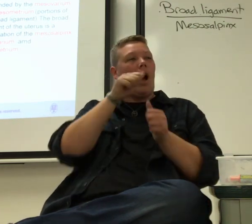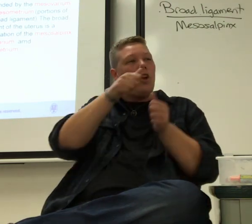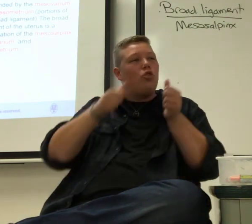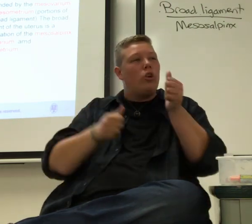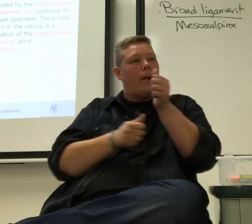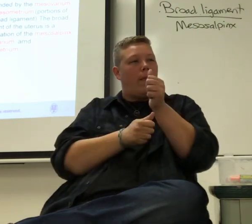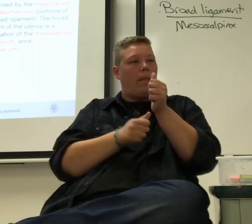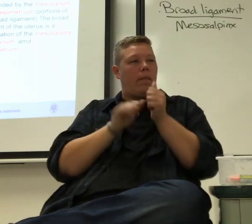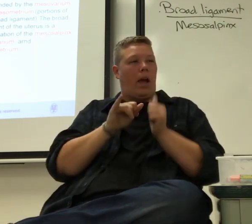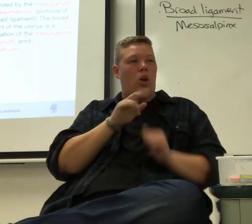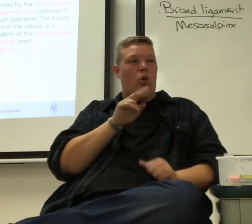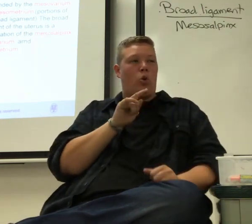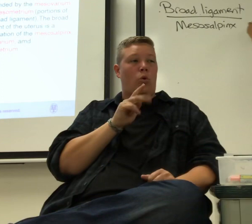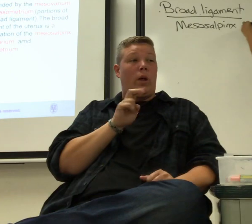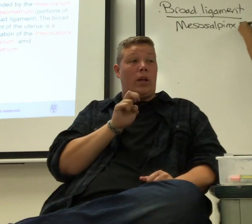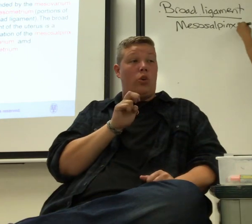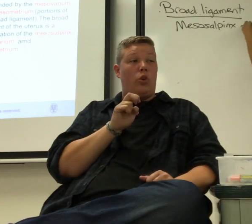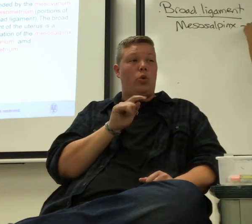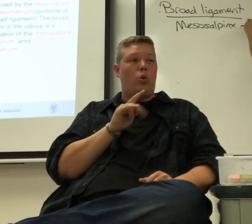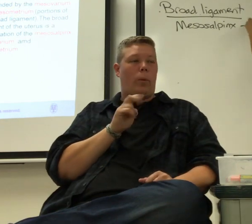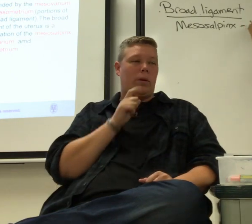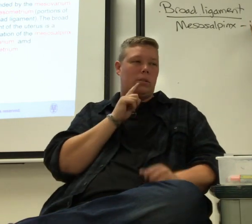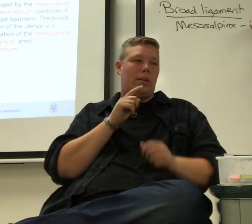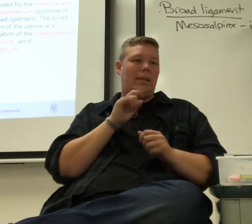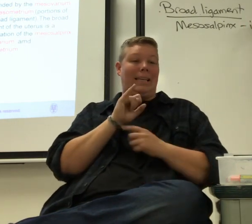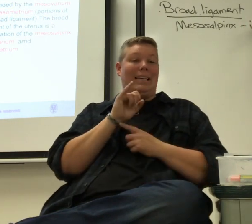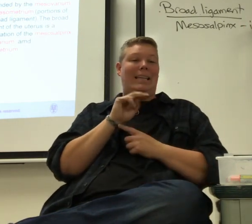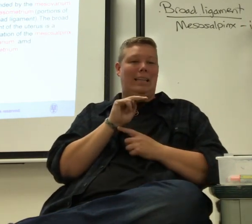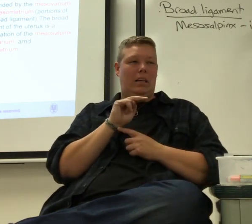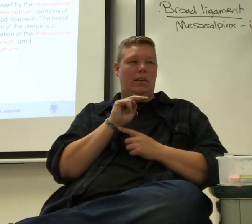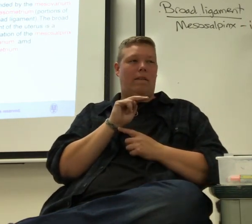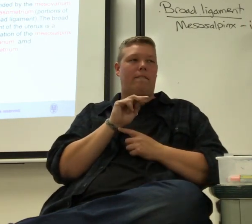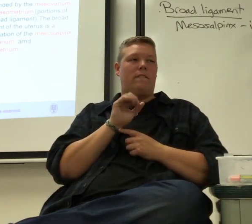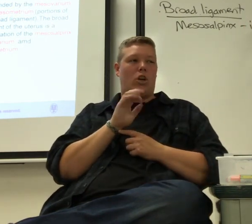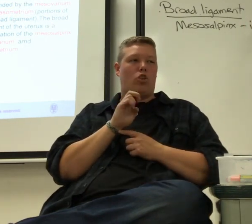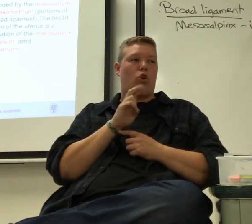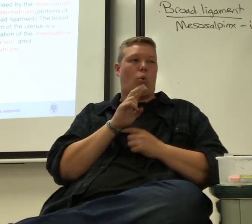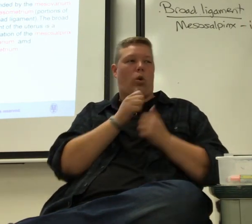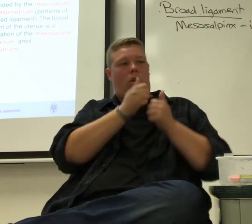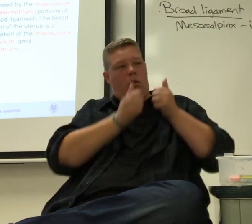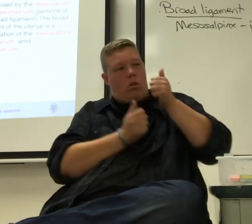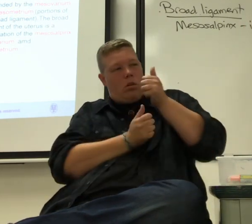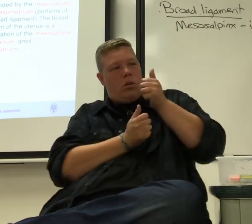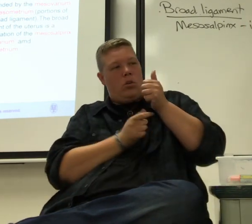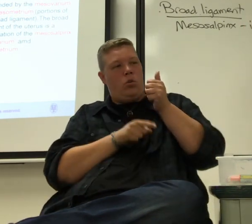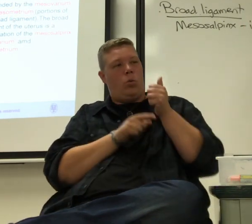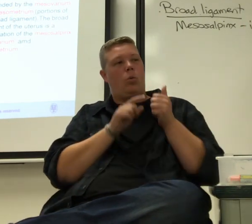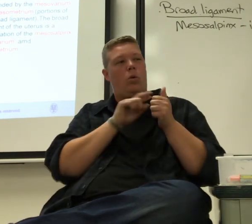underneath the uterine tube, inferior to uterine tube.